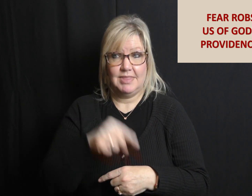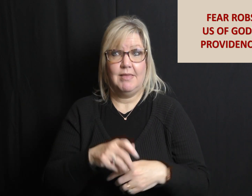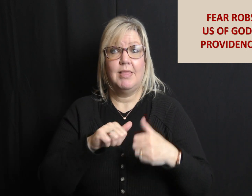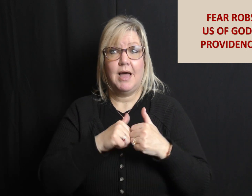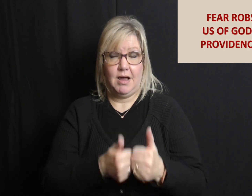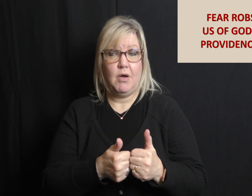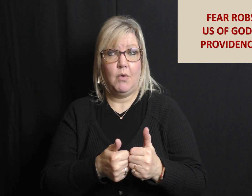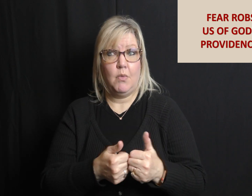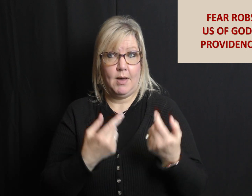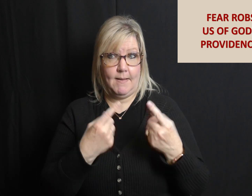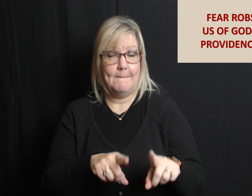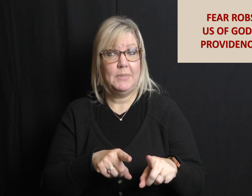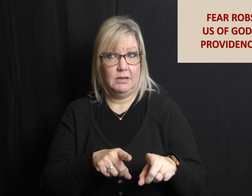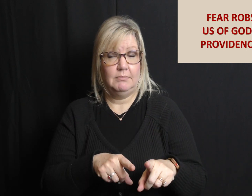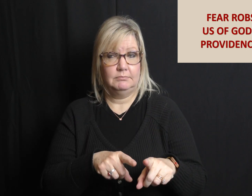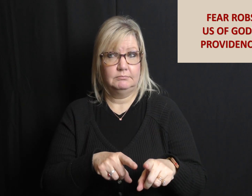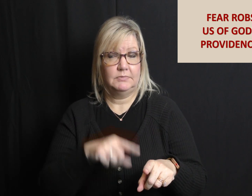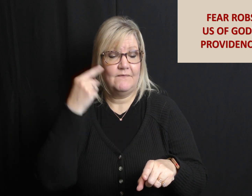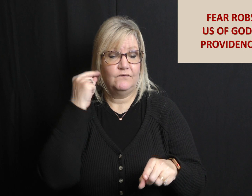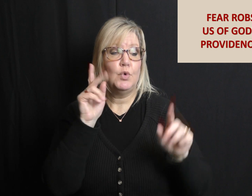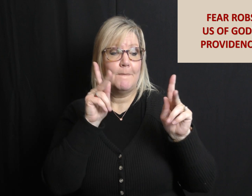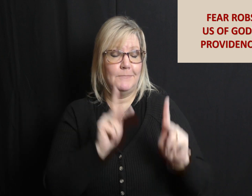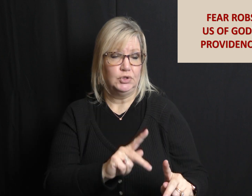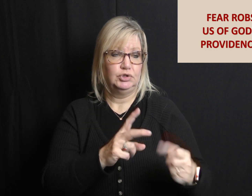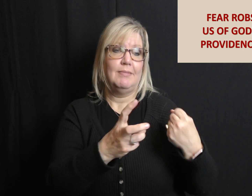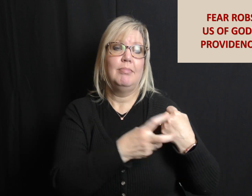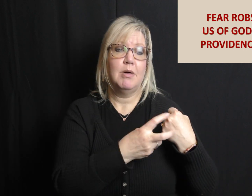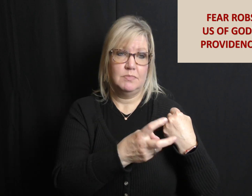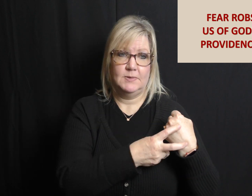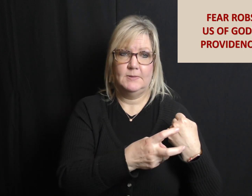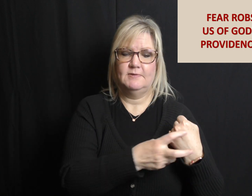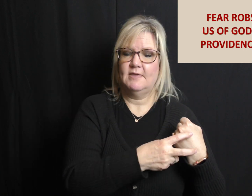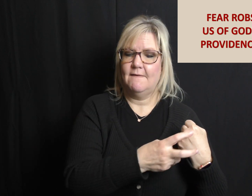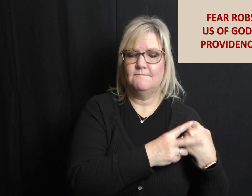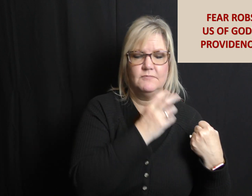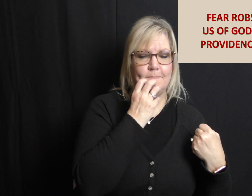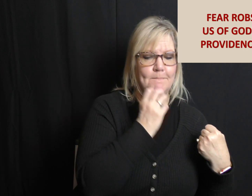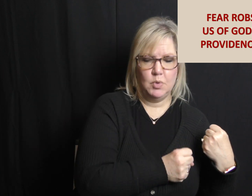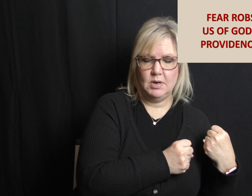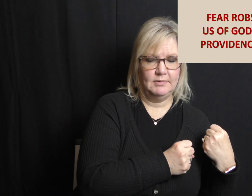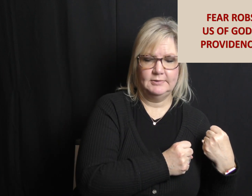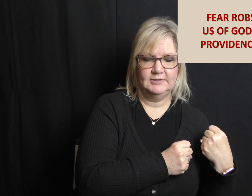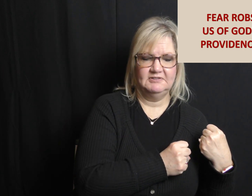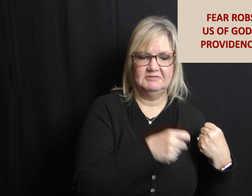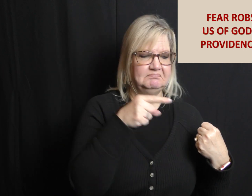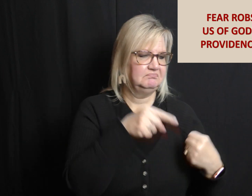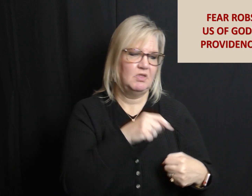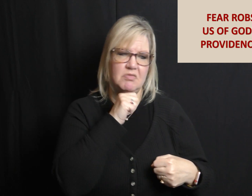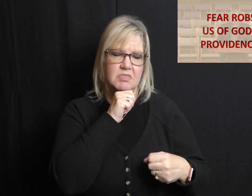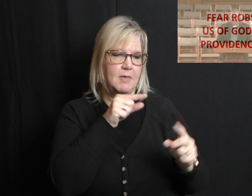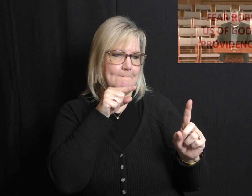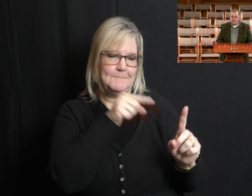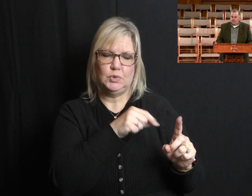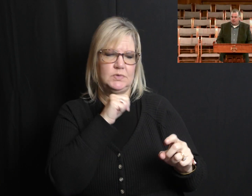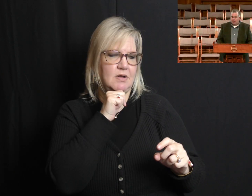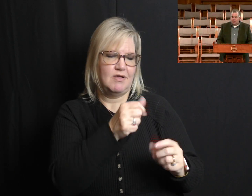stores up treasure for himself and is not rich toward God.